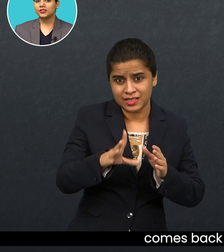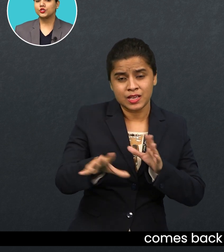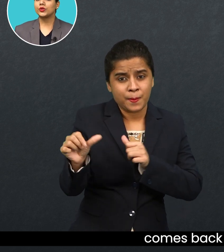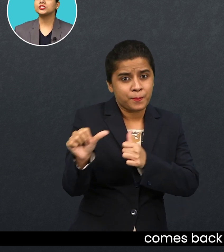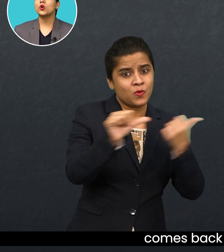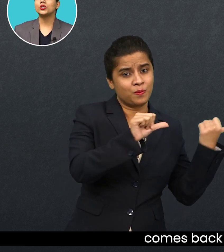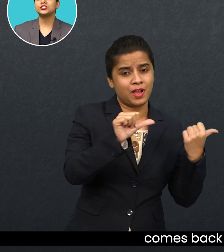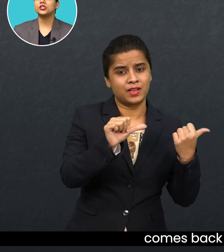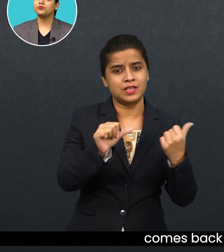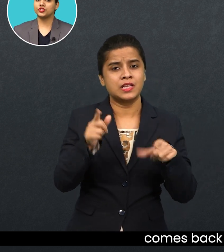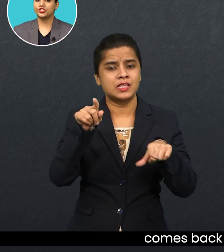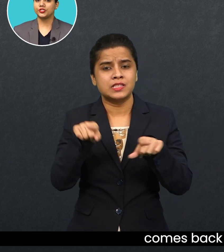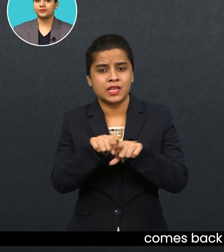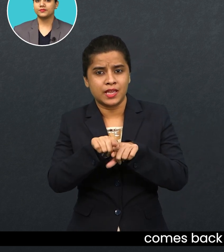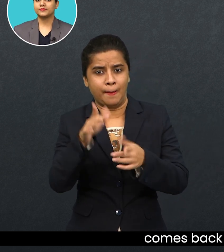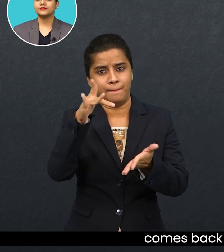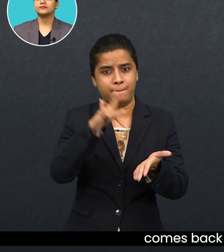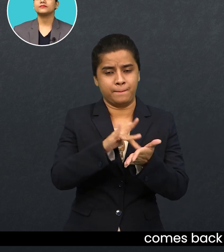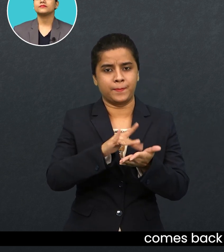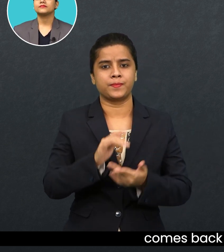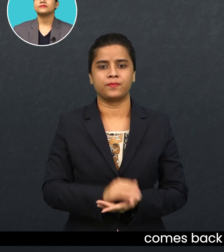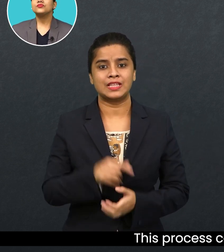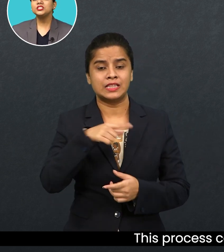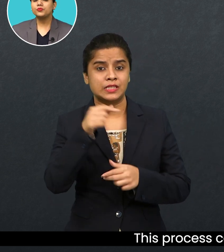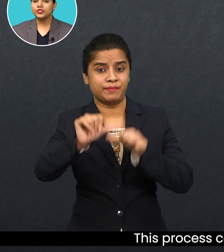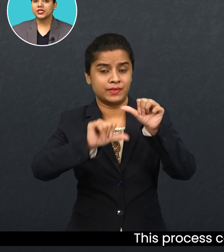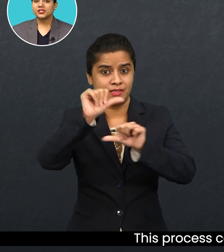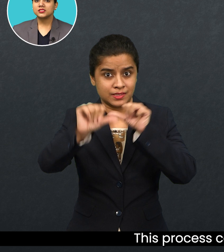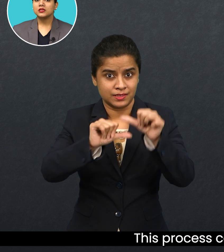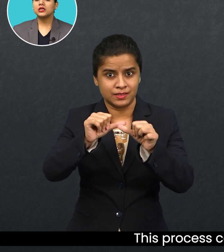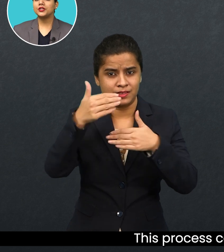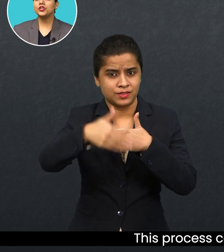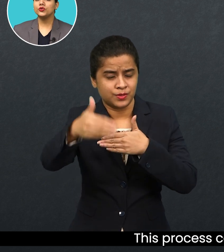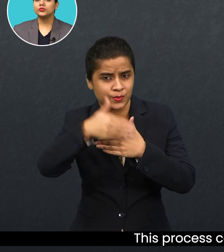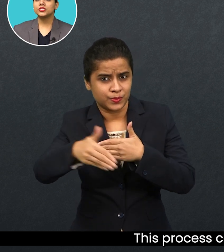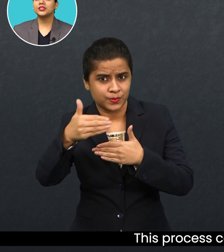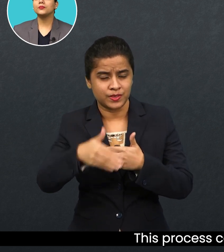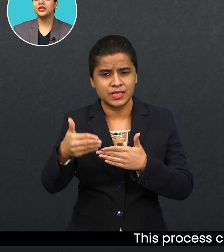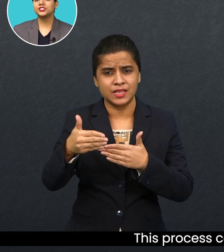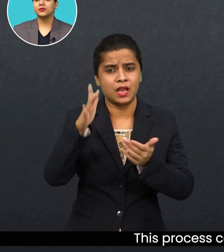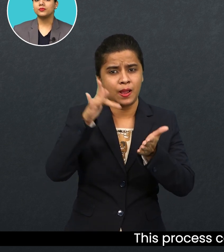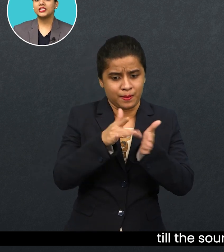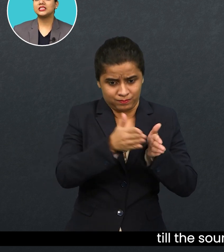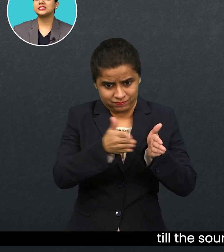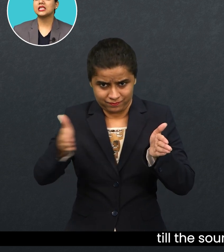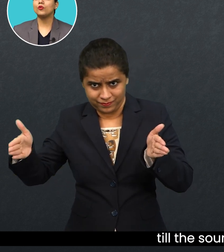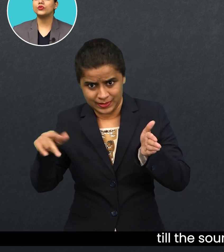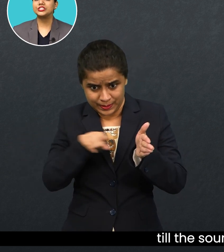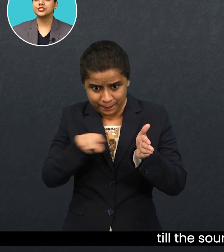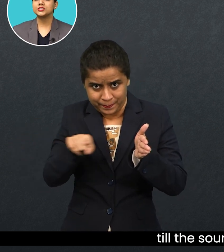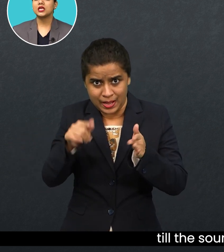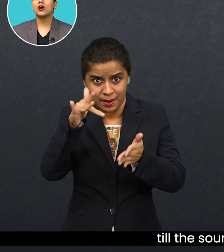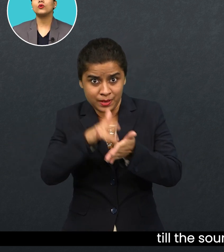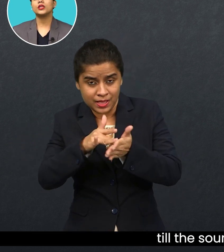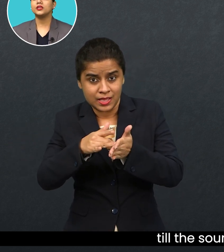back to its original position. This process continues in the medium till the sound